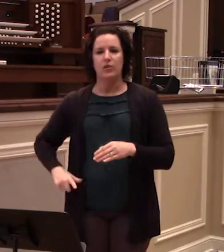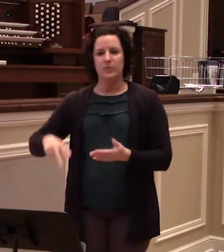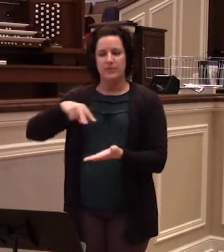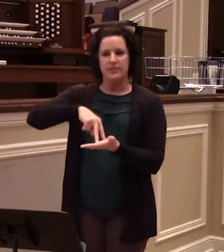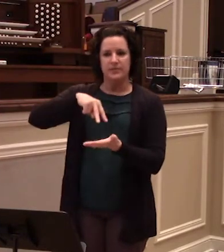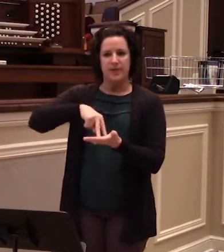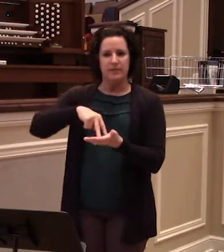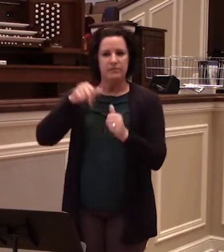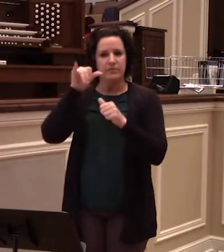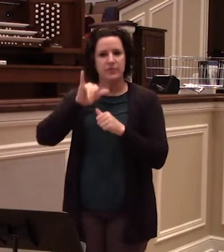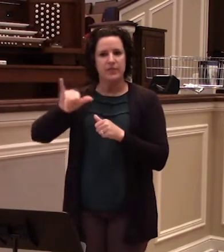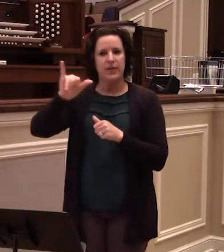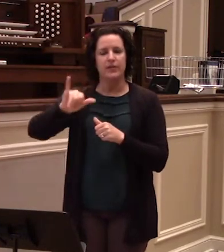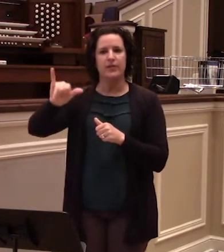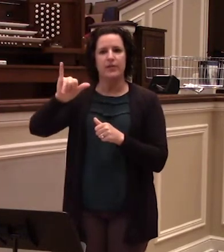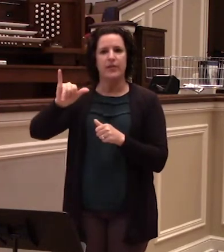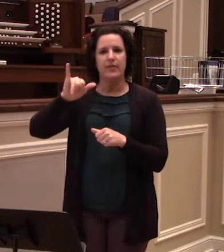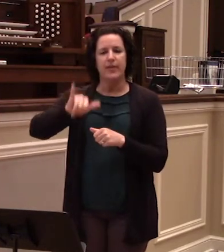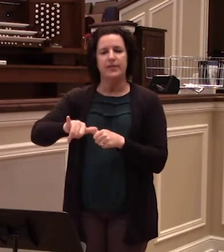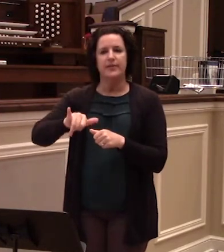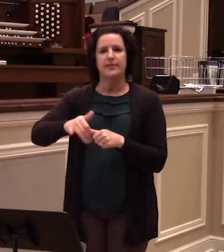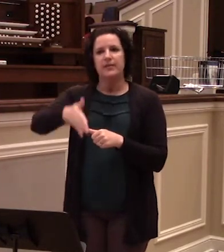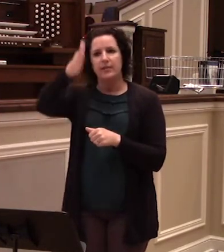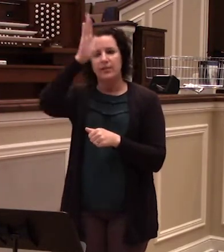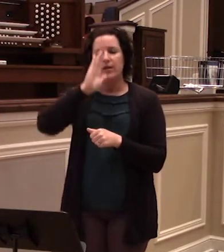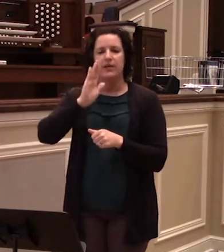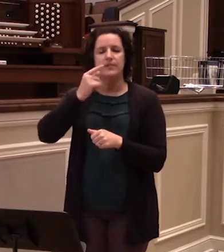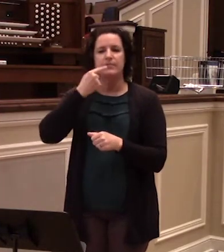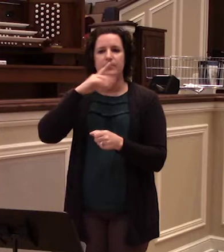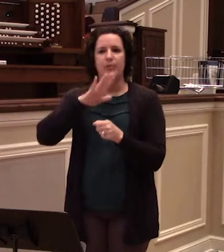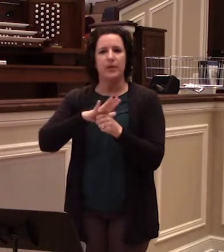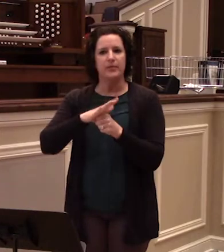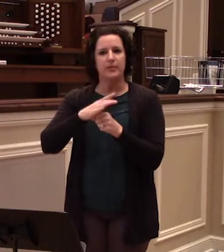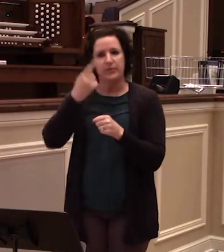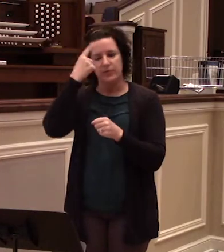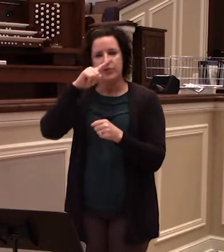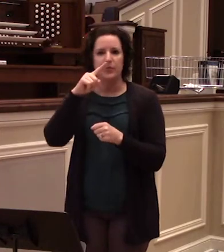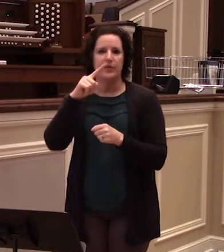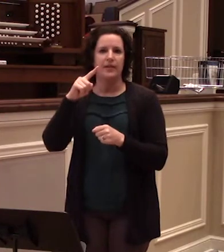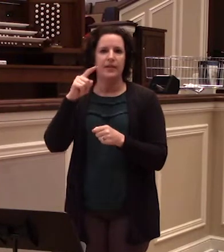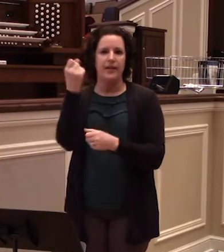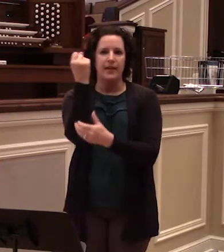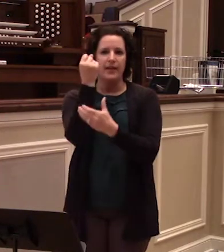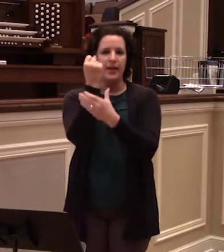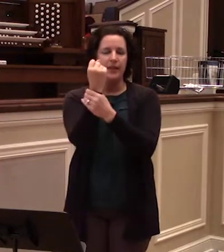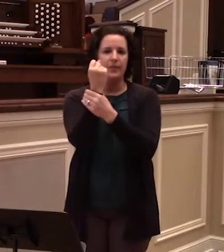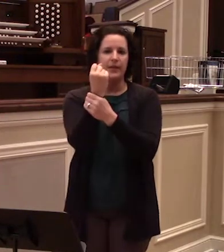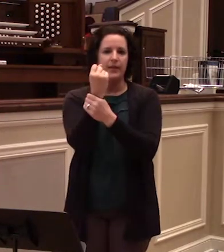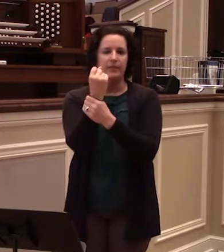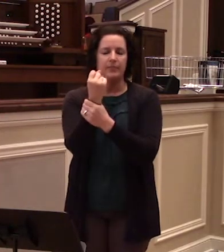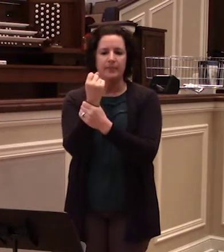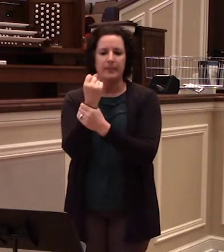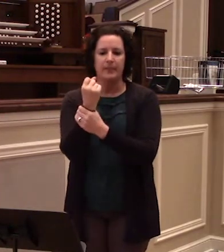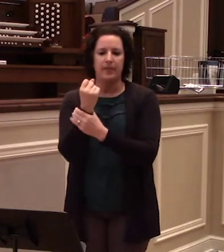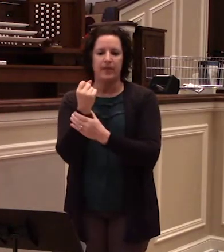great promise to Abraham, Genesis chapter 12. God says, I'm going to find a way to bless the